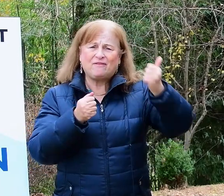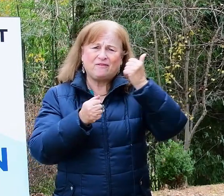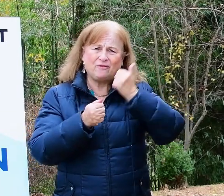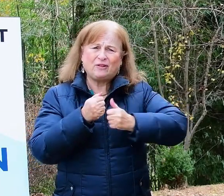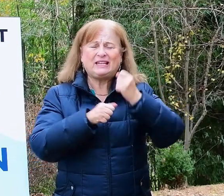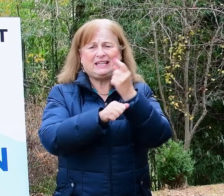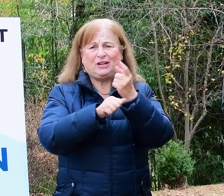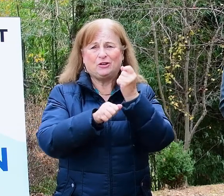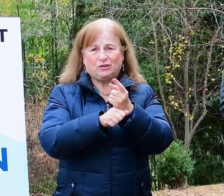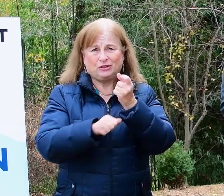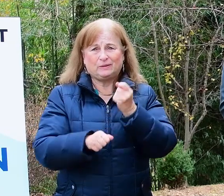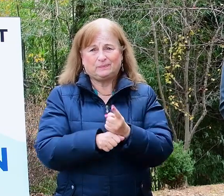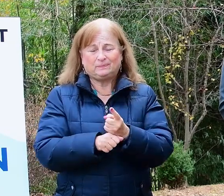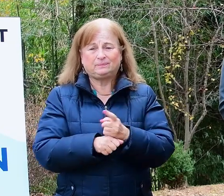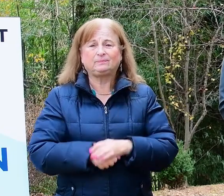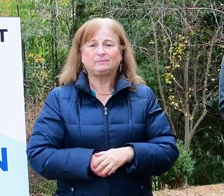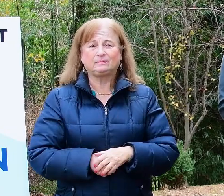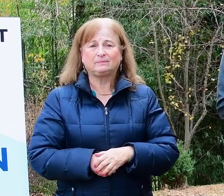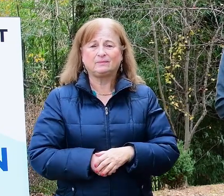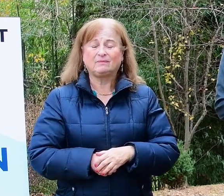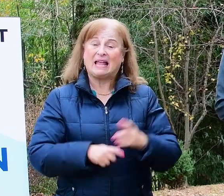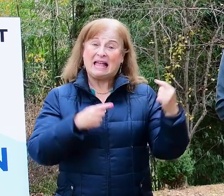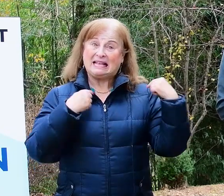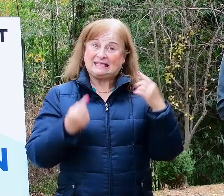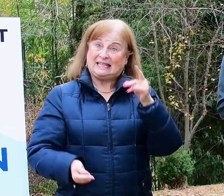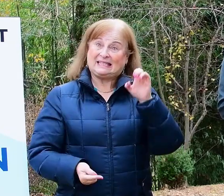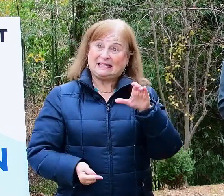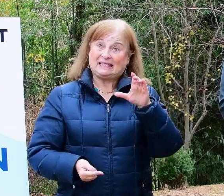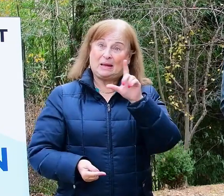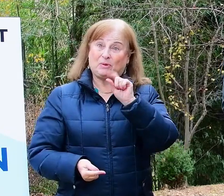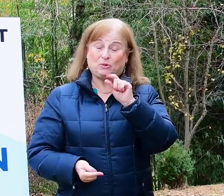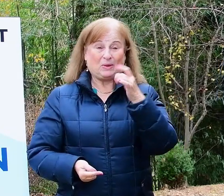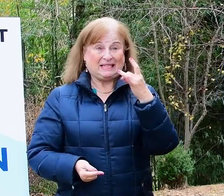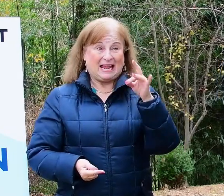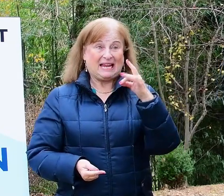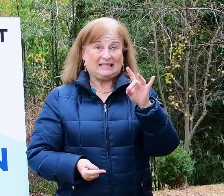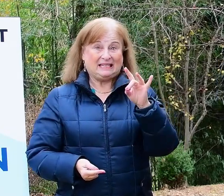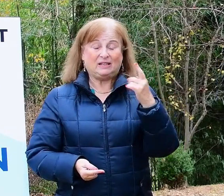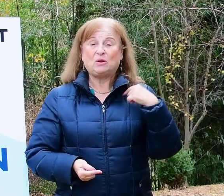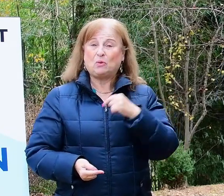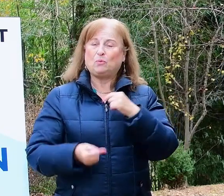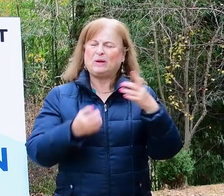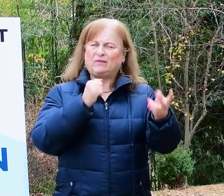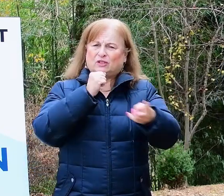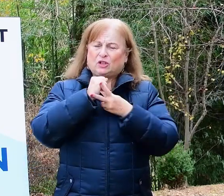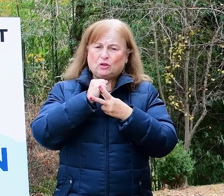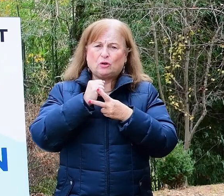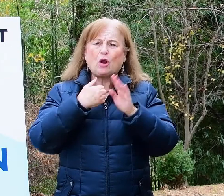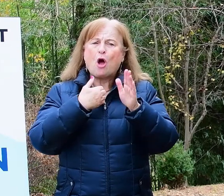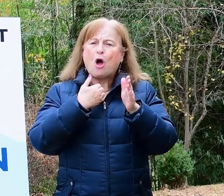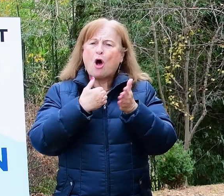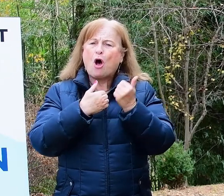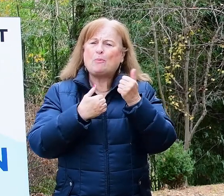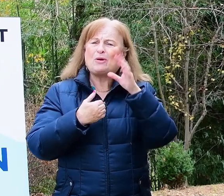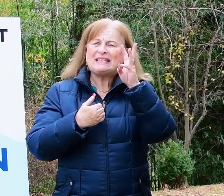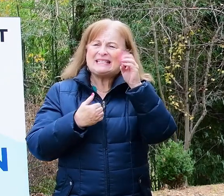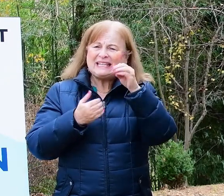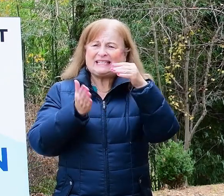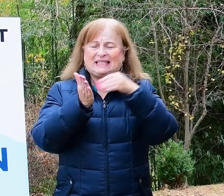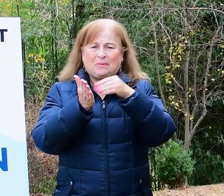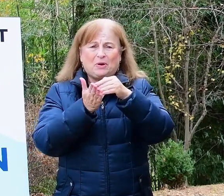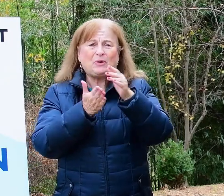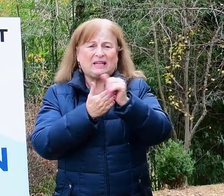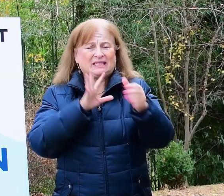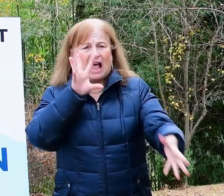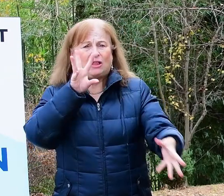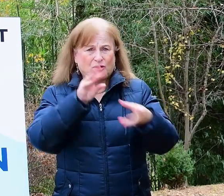every year. Since December of 2018, we've secured nearly $60 million